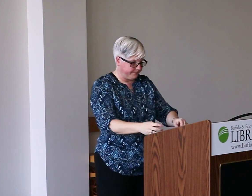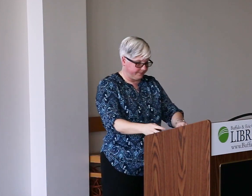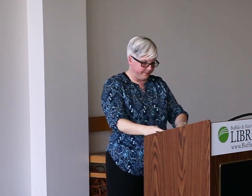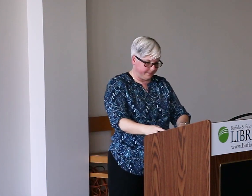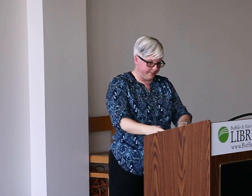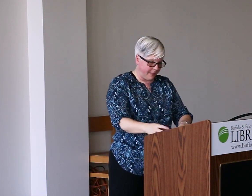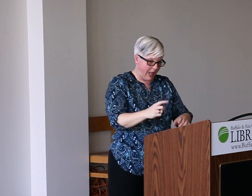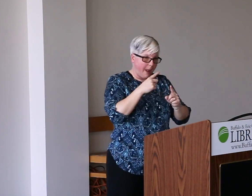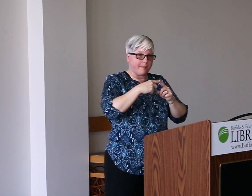graduation.